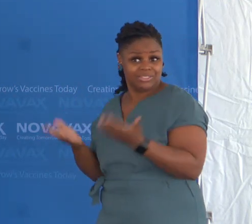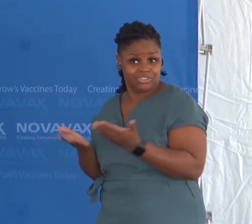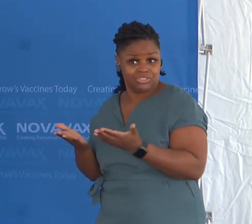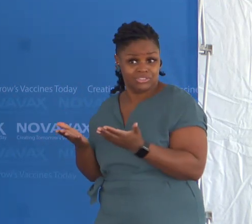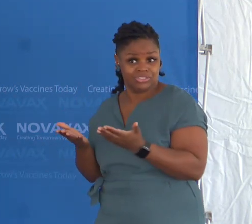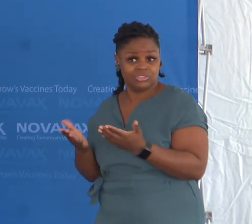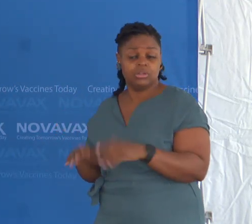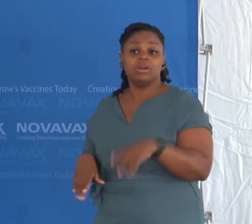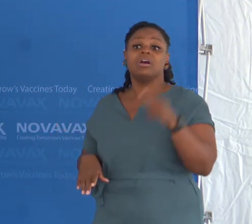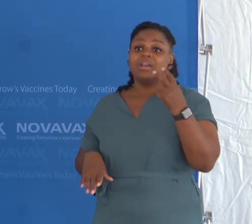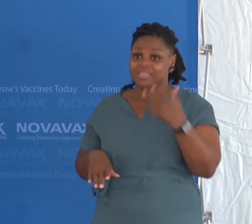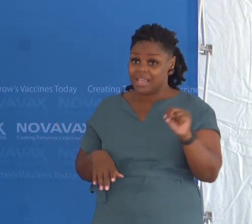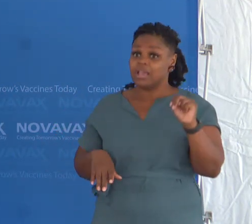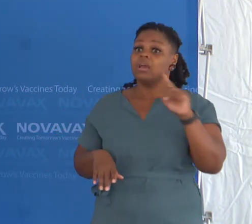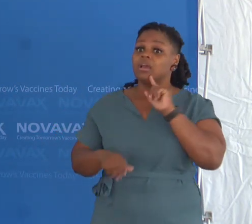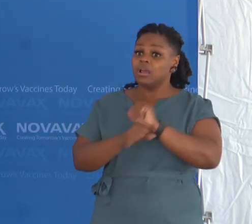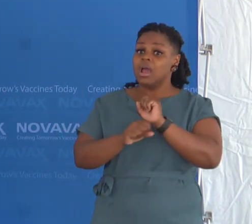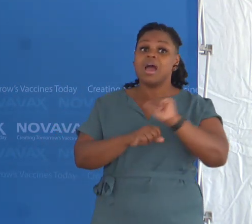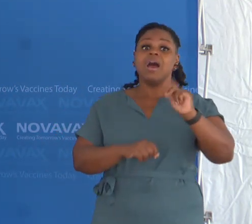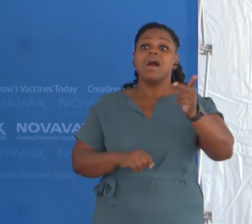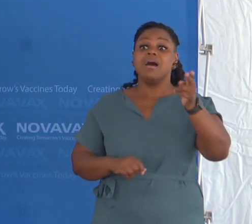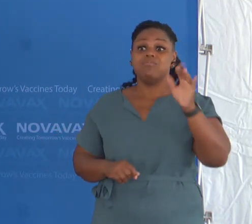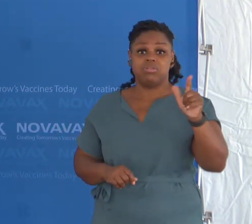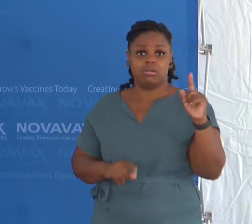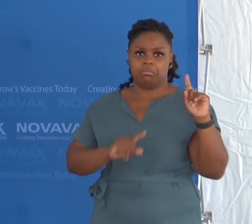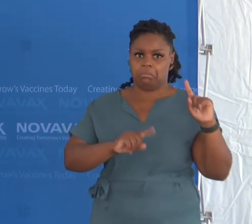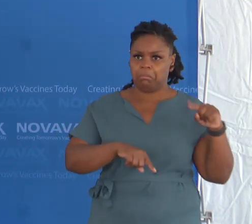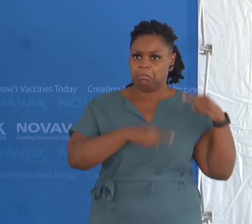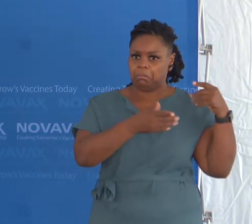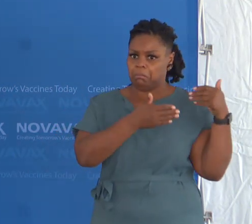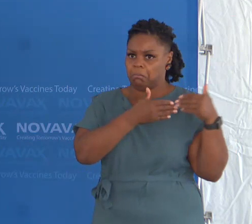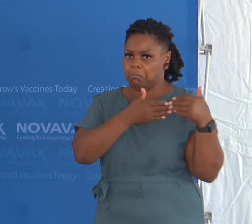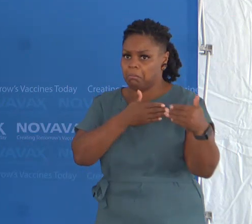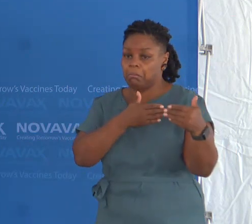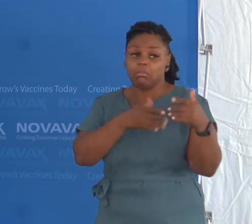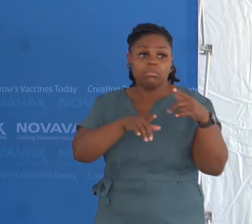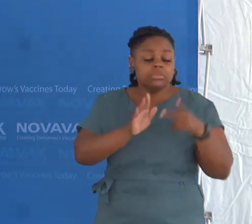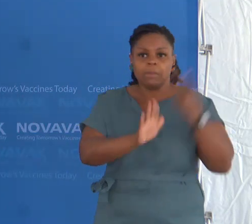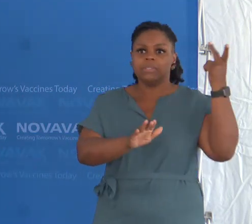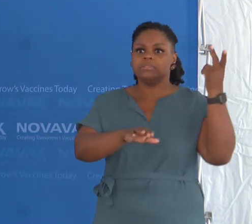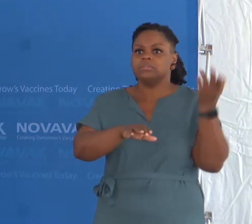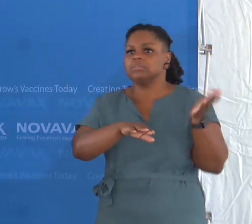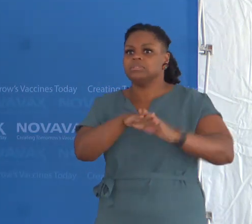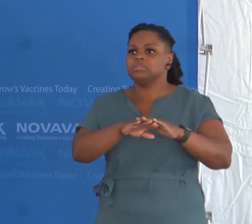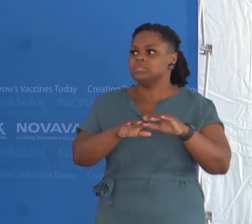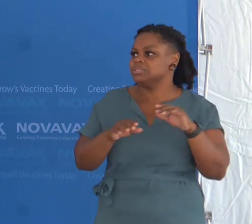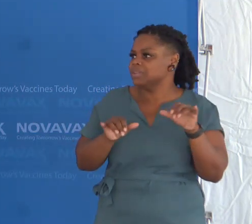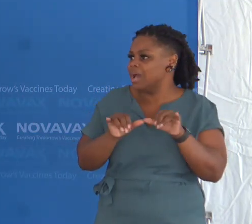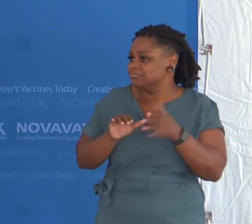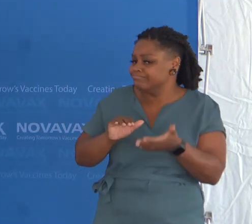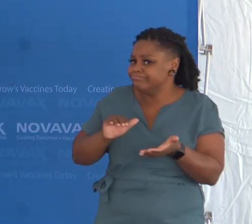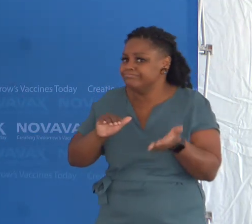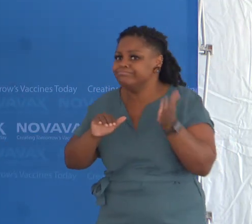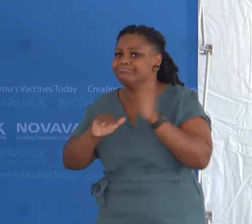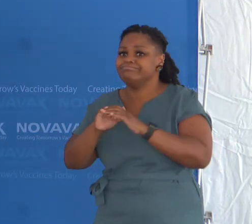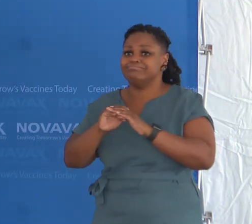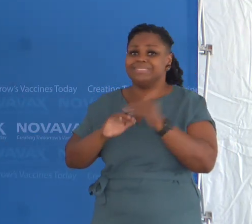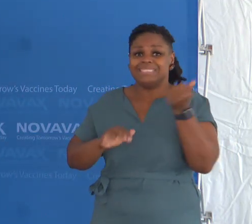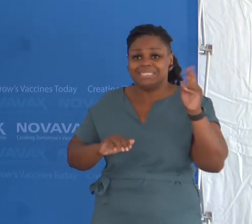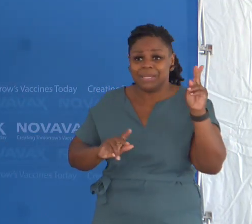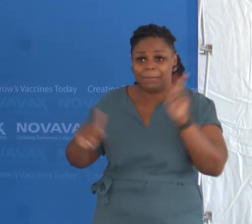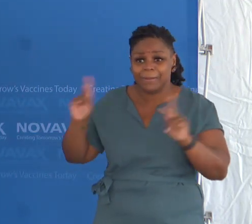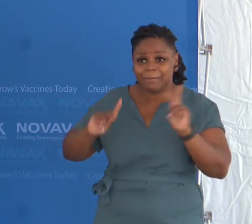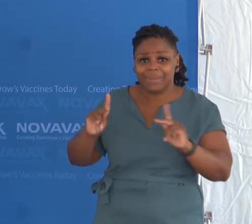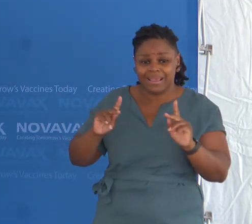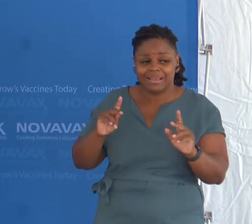April, since we started scaling up, we've doubled the size of the company. We've added 116 people just in these 2